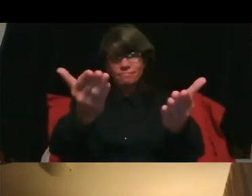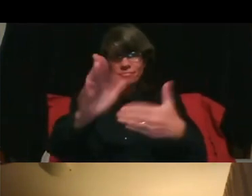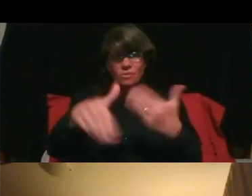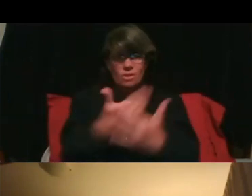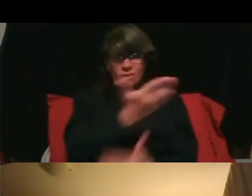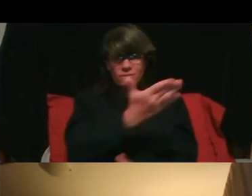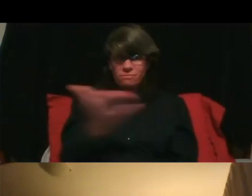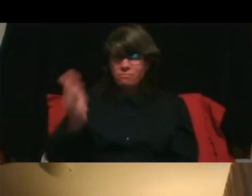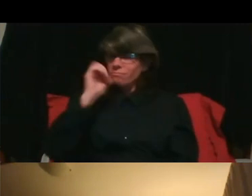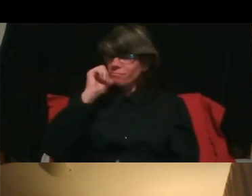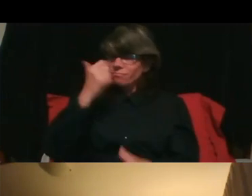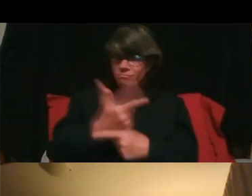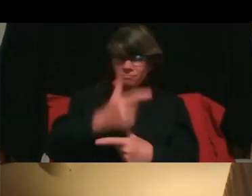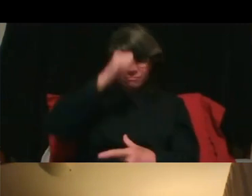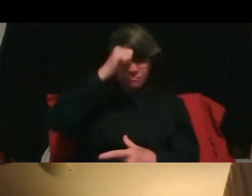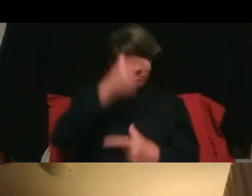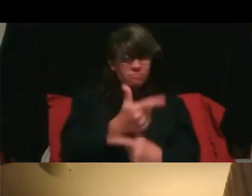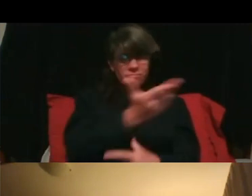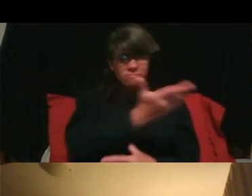sisters, brothers.